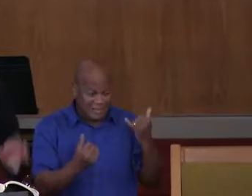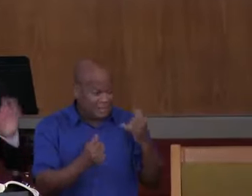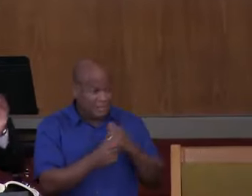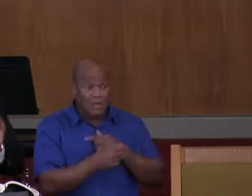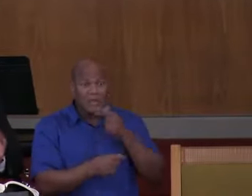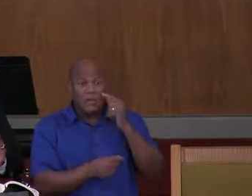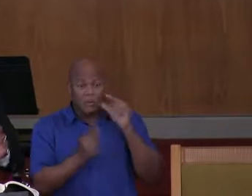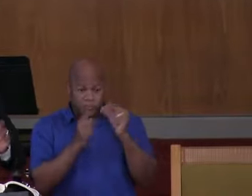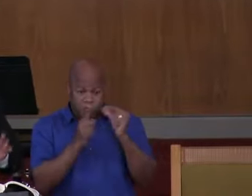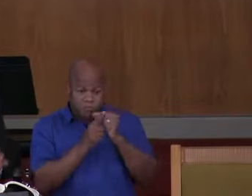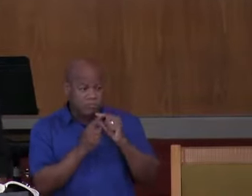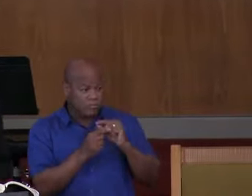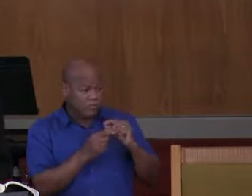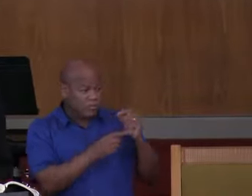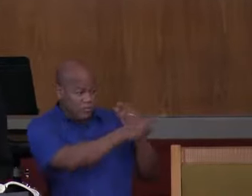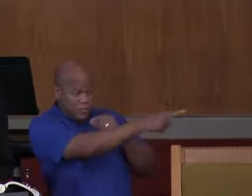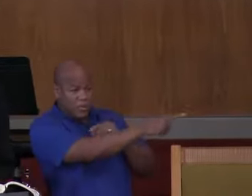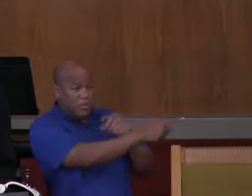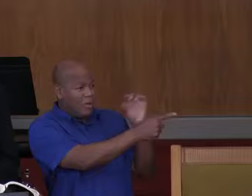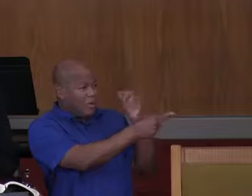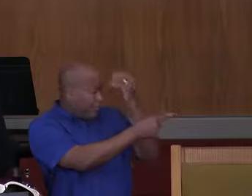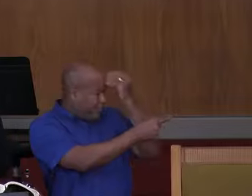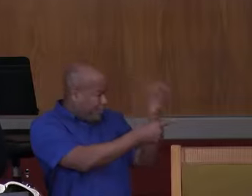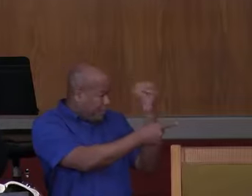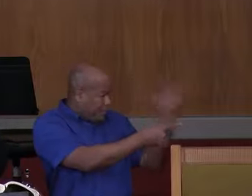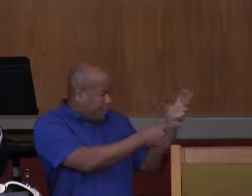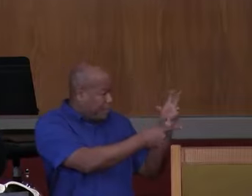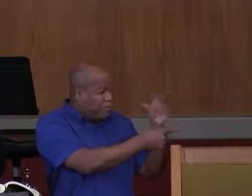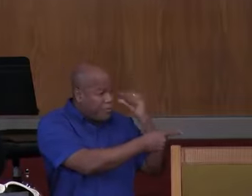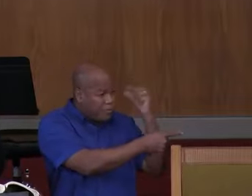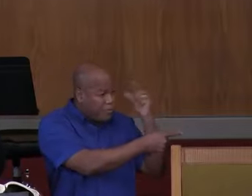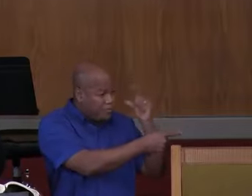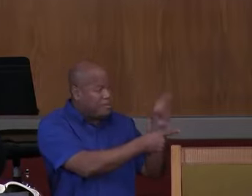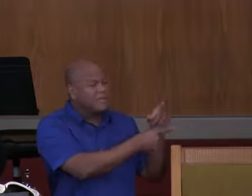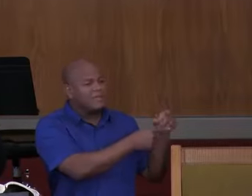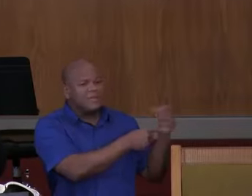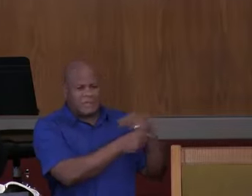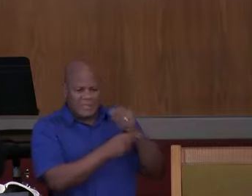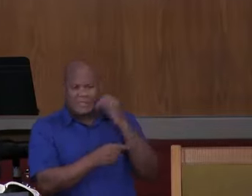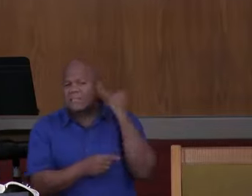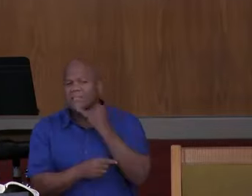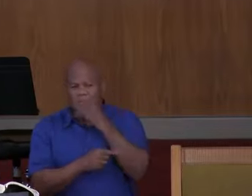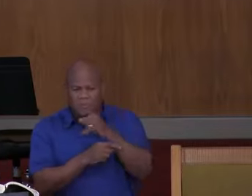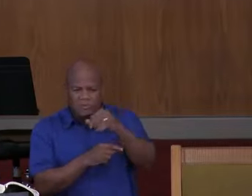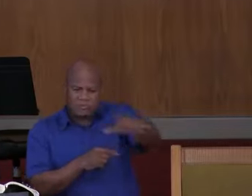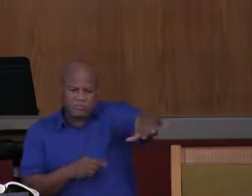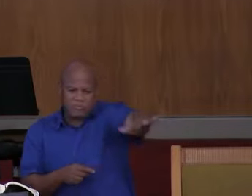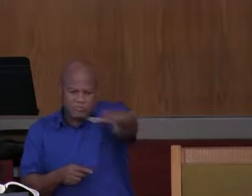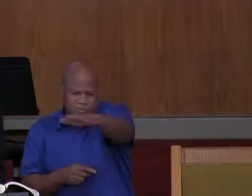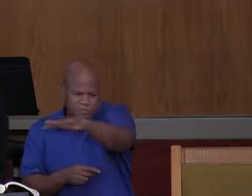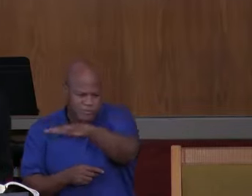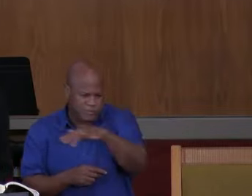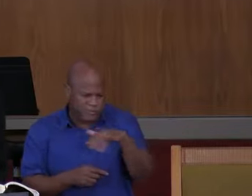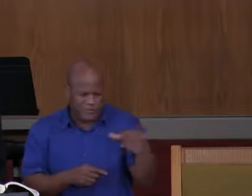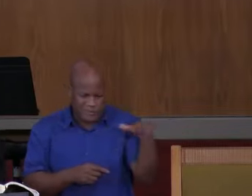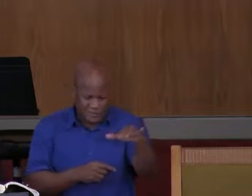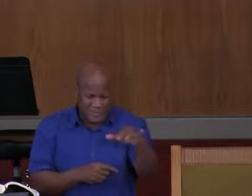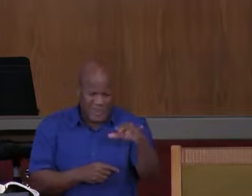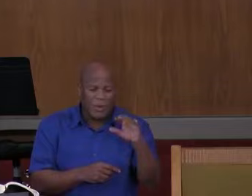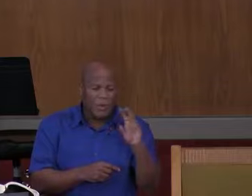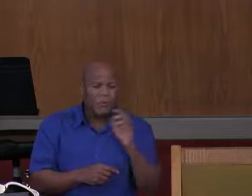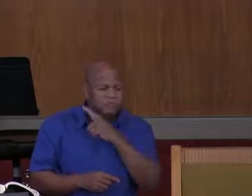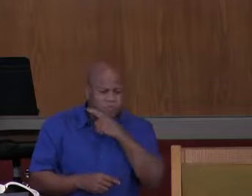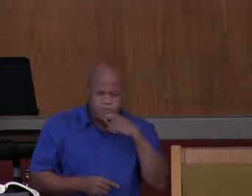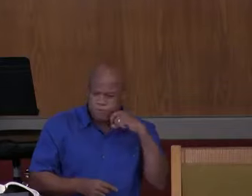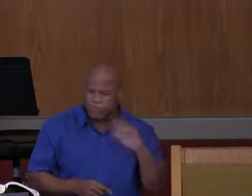Moses while Israel wandered in the wilderness. And now, behold, I am this day 85 years